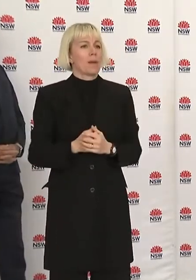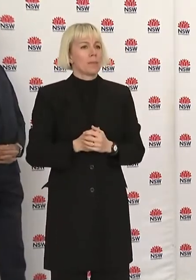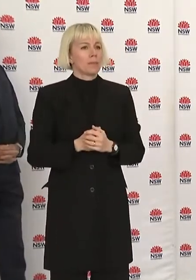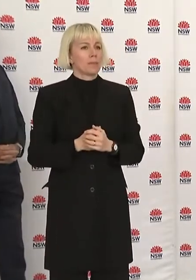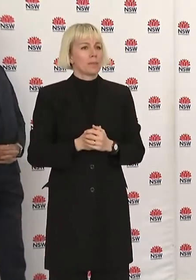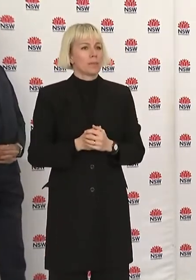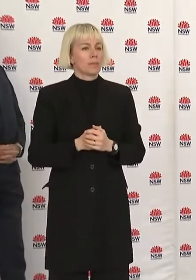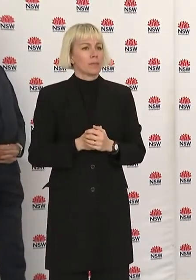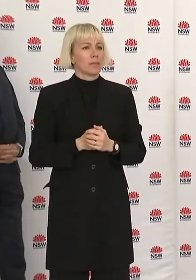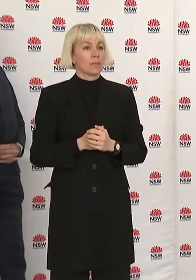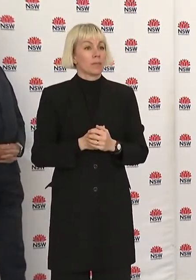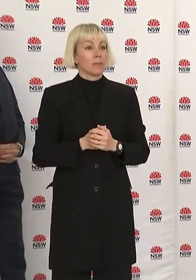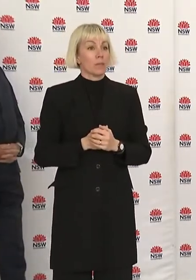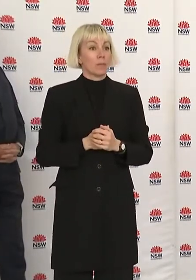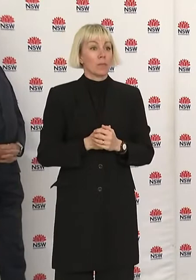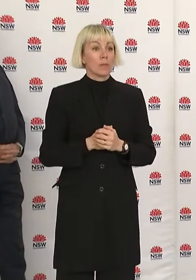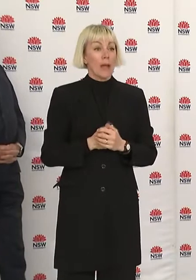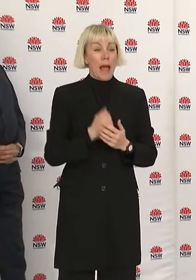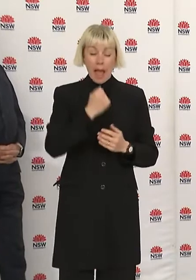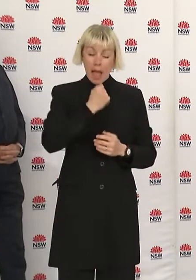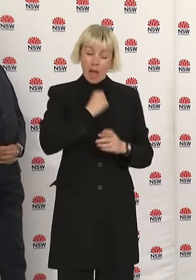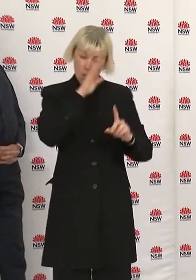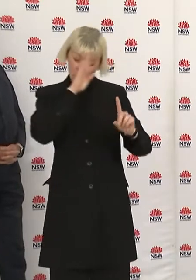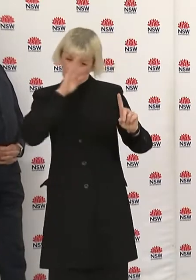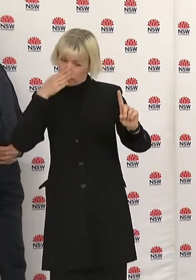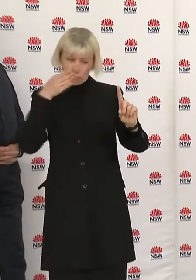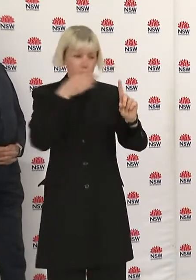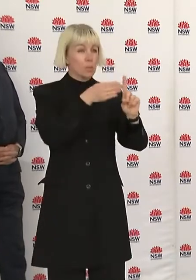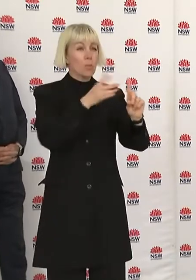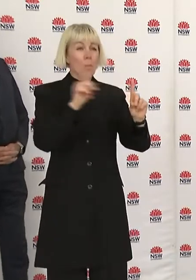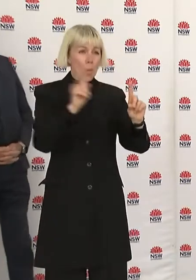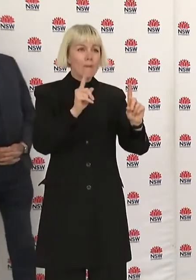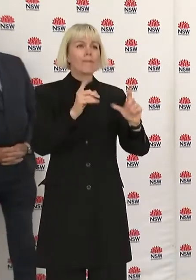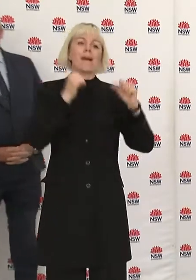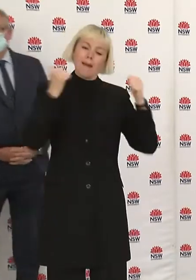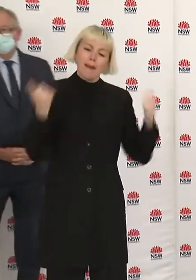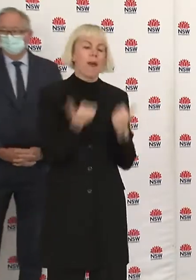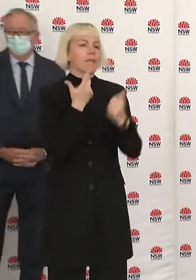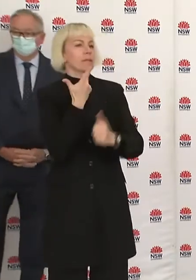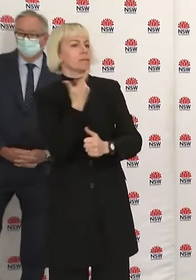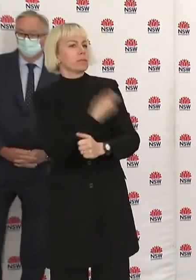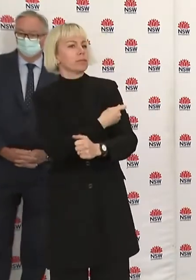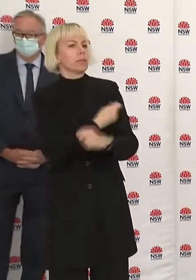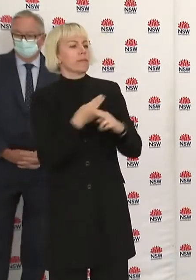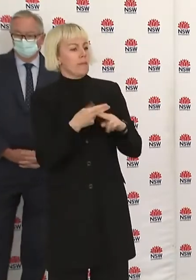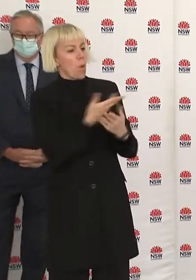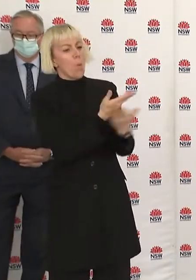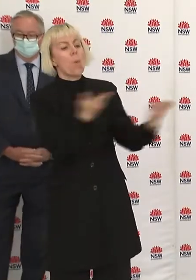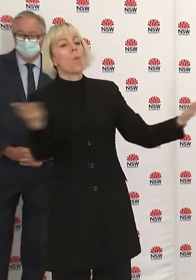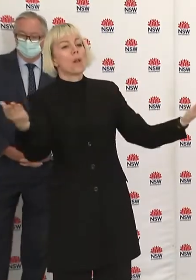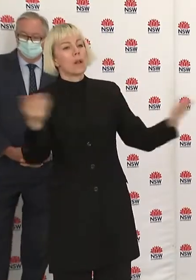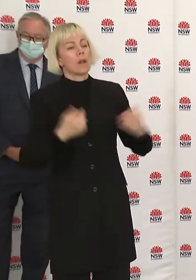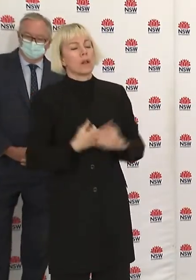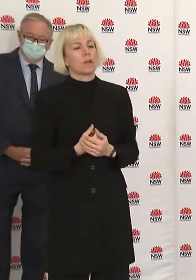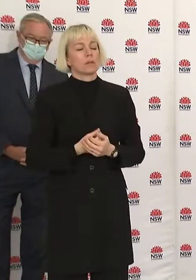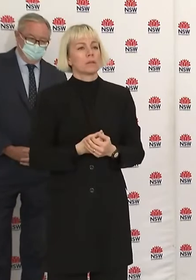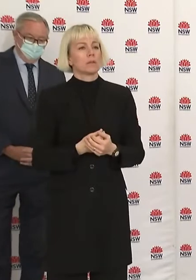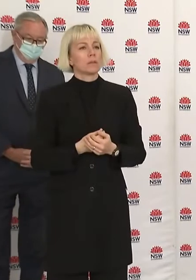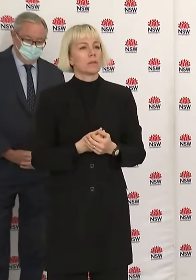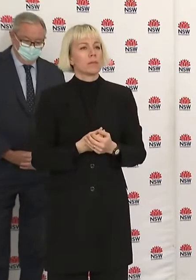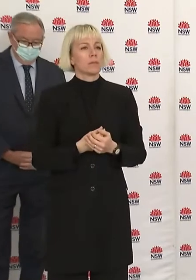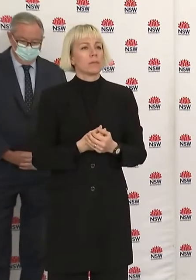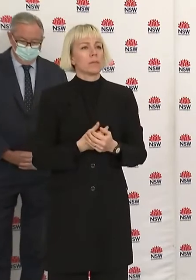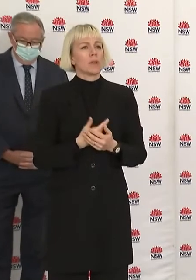about jabs in arms. That is what we need. And we are doing everything we can as a government to make sure that we maximise, in particular, the